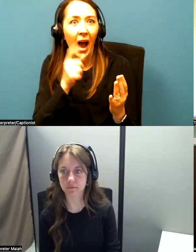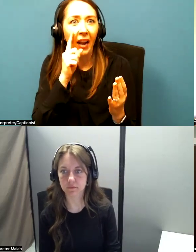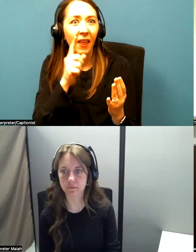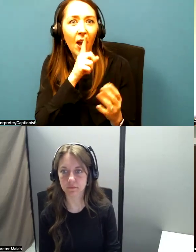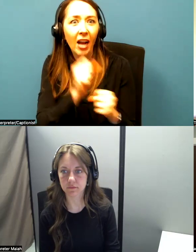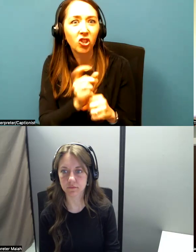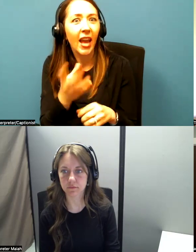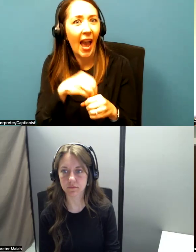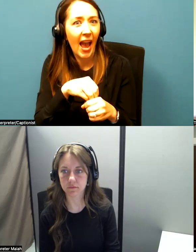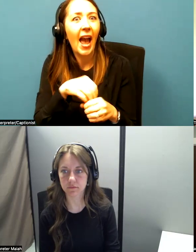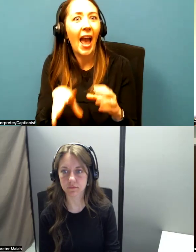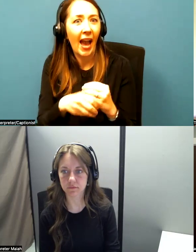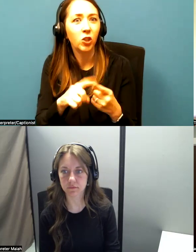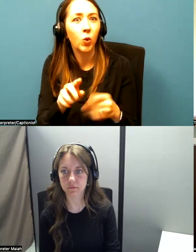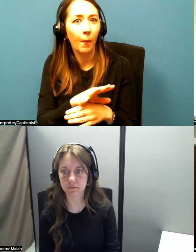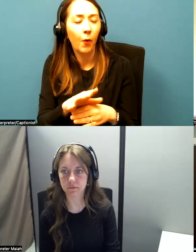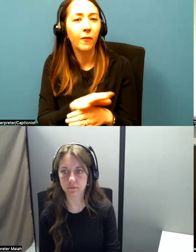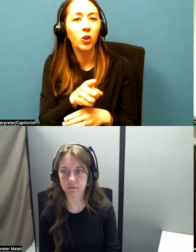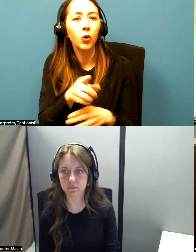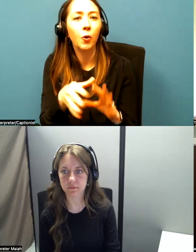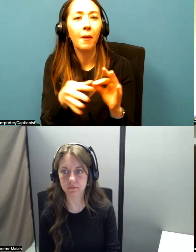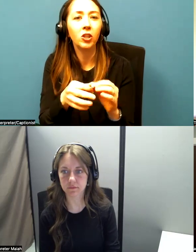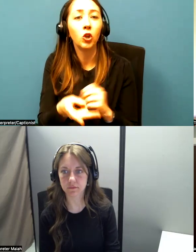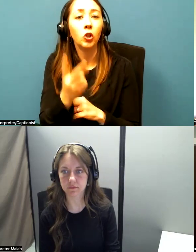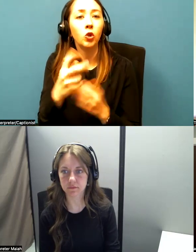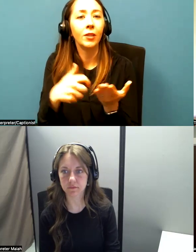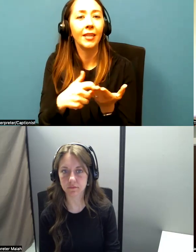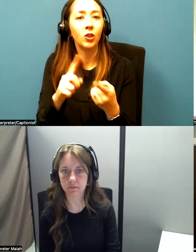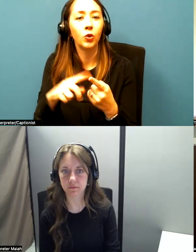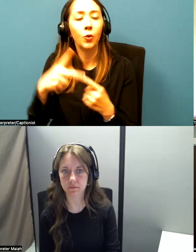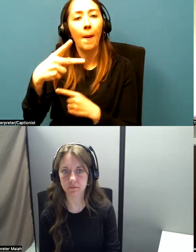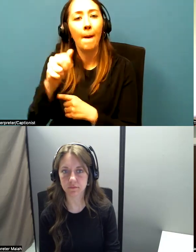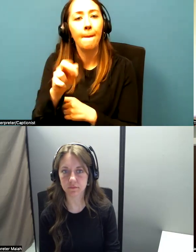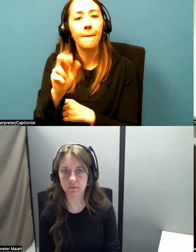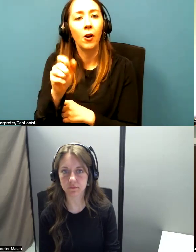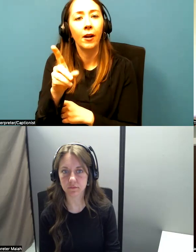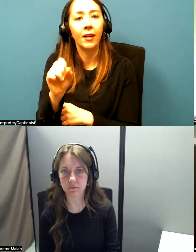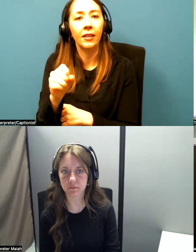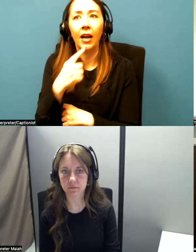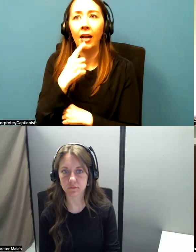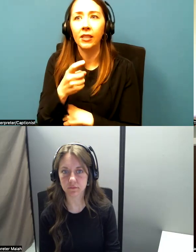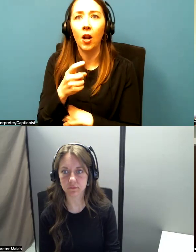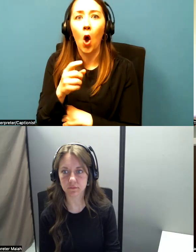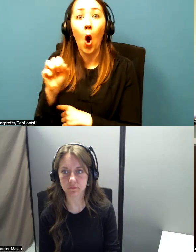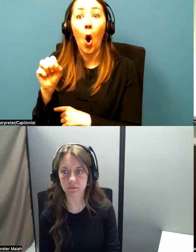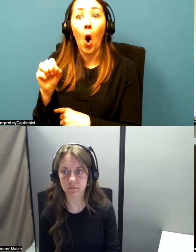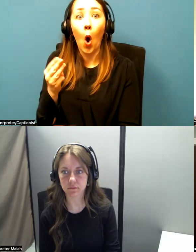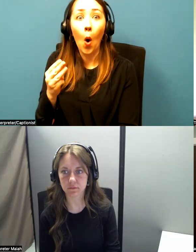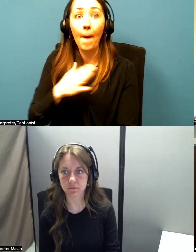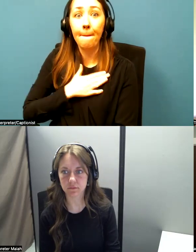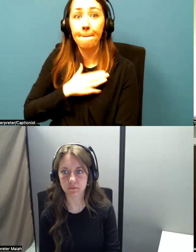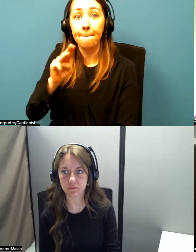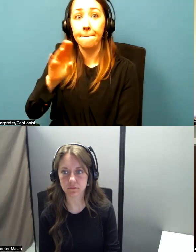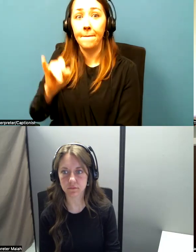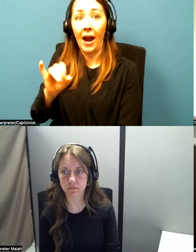the movie, like you mentioned Two Tickets to Paradise, and I said, "Oh my Josh," as a joke to